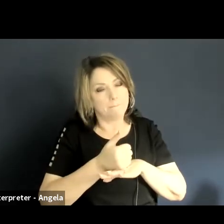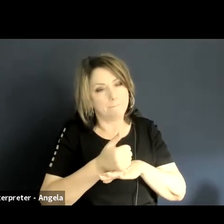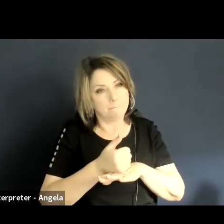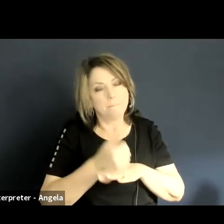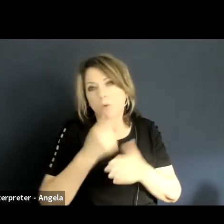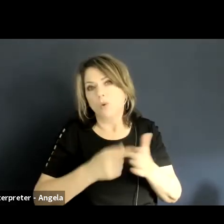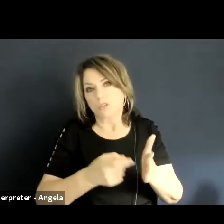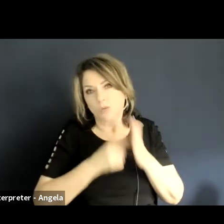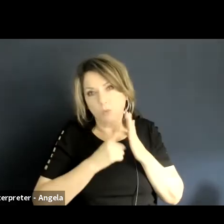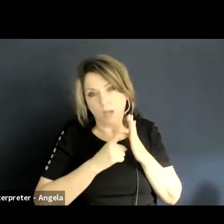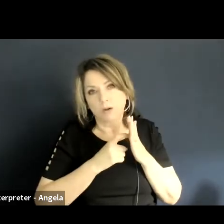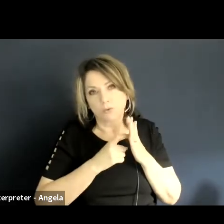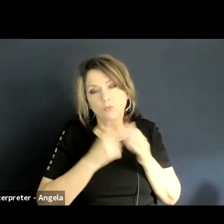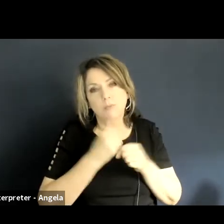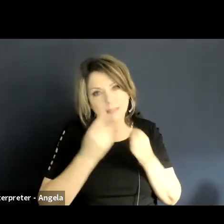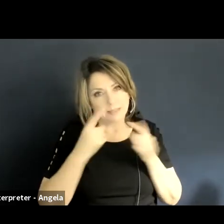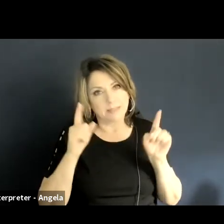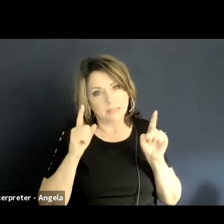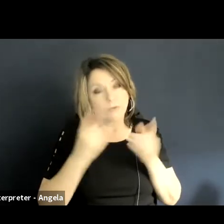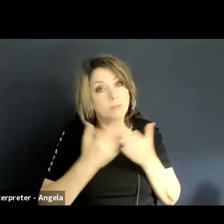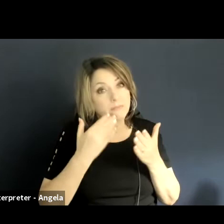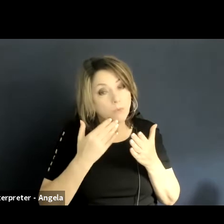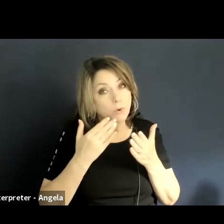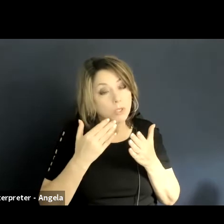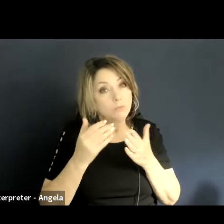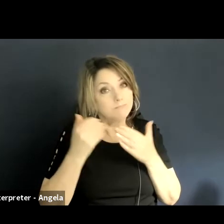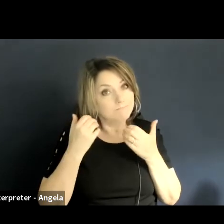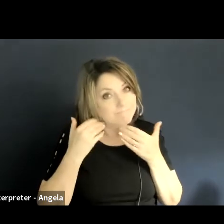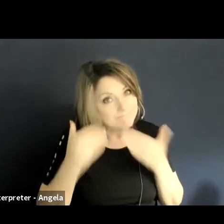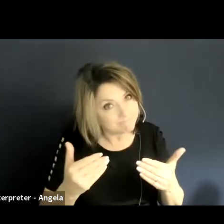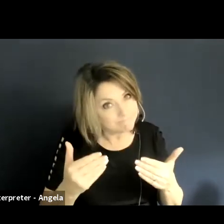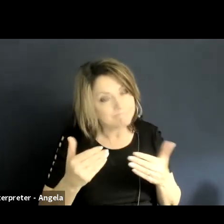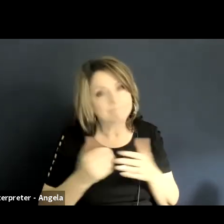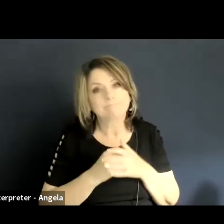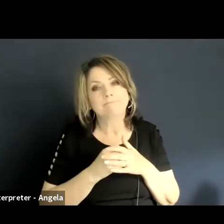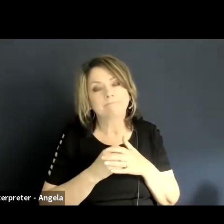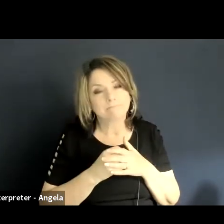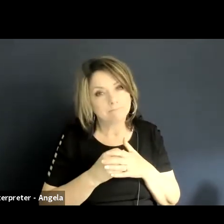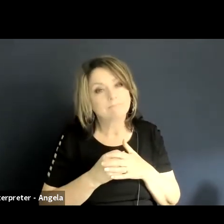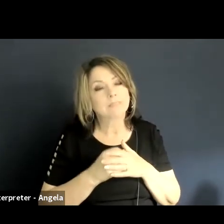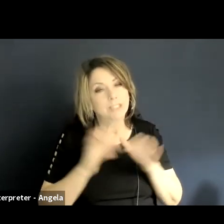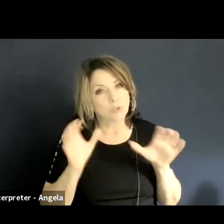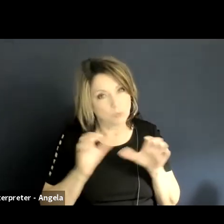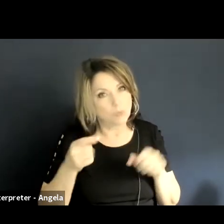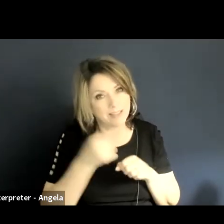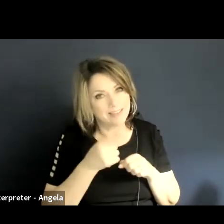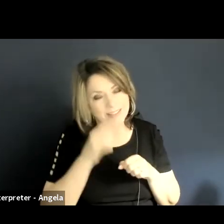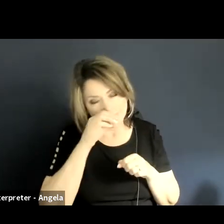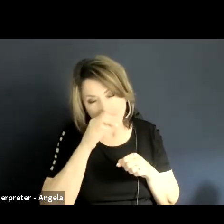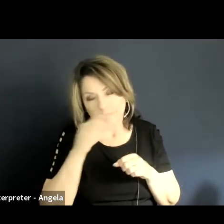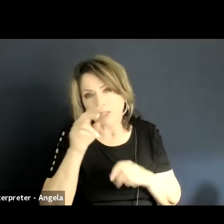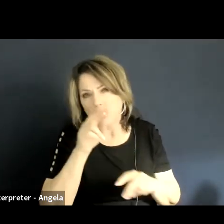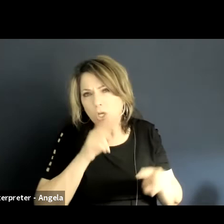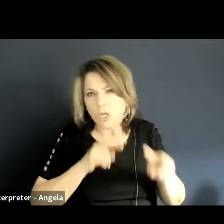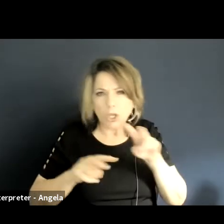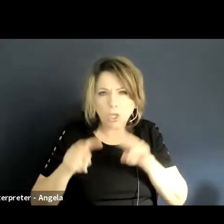to make it successful before you take the leap into doing this. You want to look at all your risks,